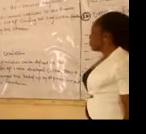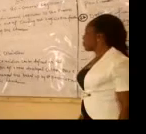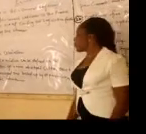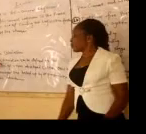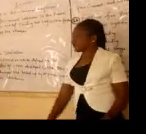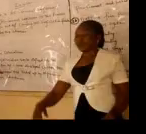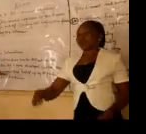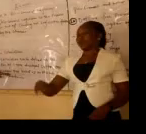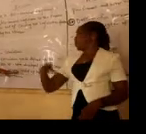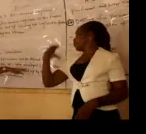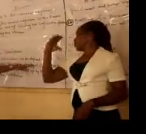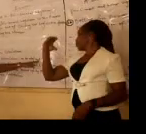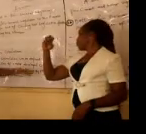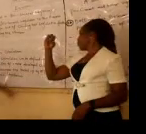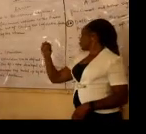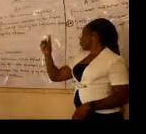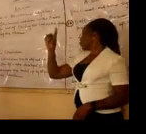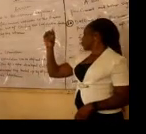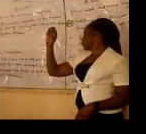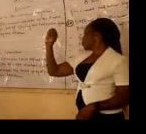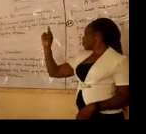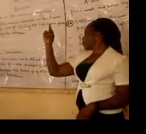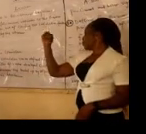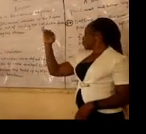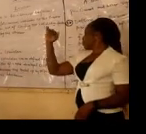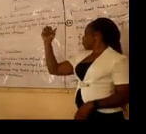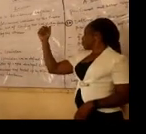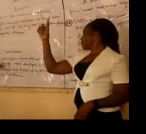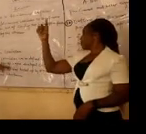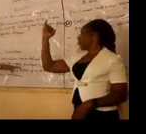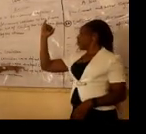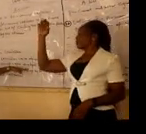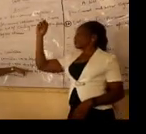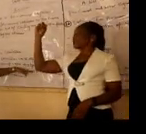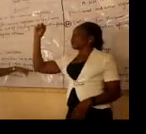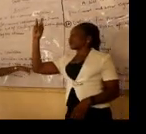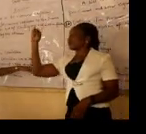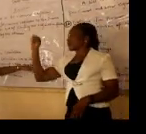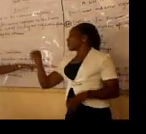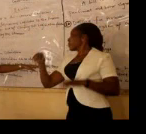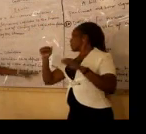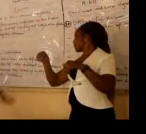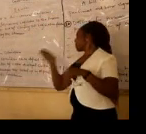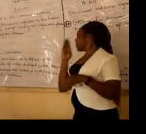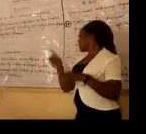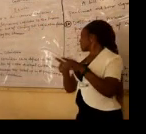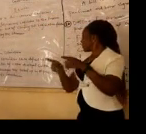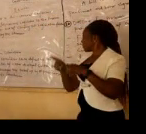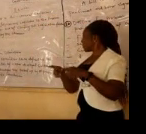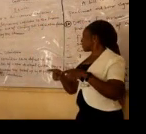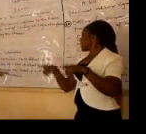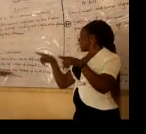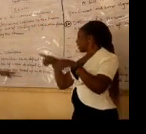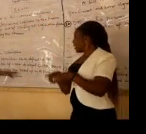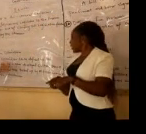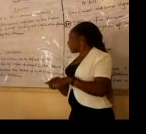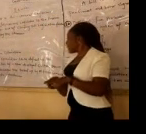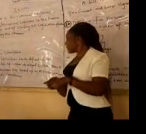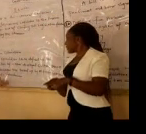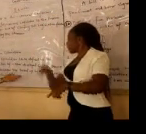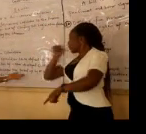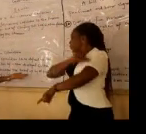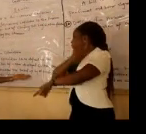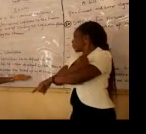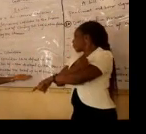So colonialism can be defined as the imposition of a more developed culture over a less developed